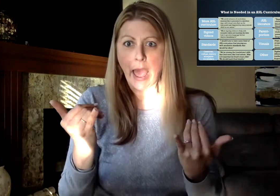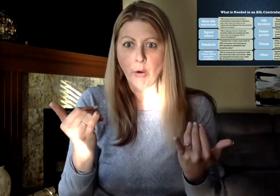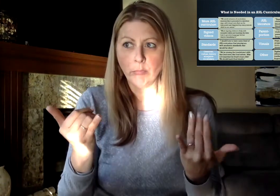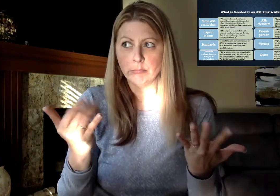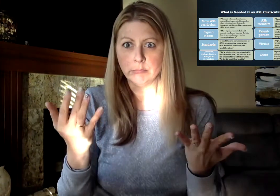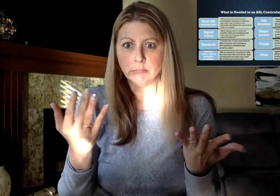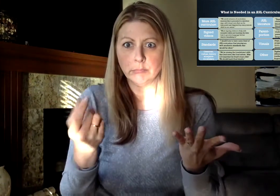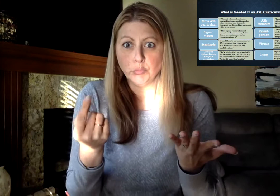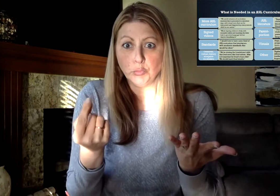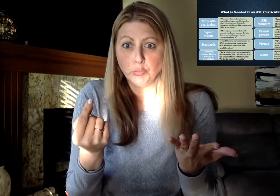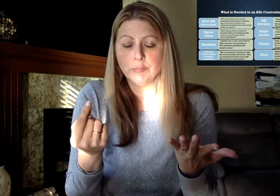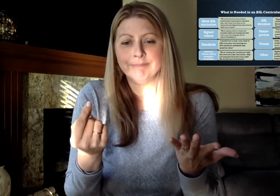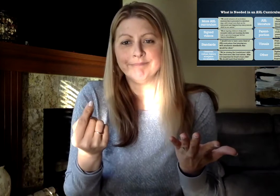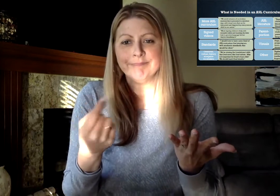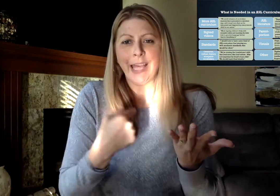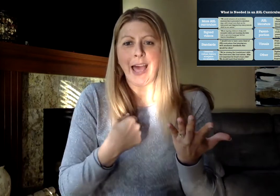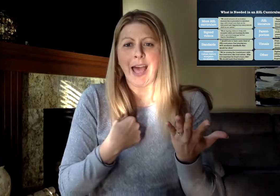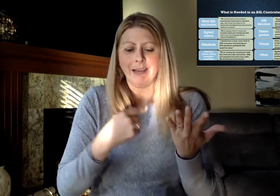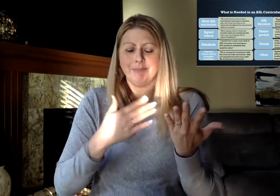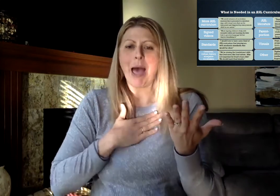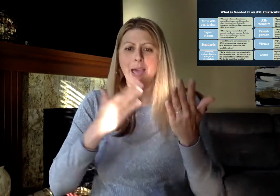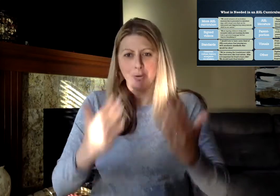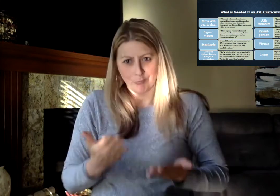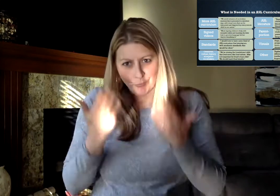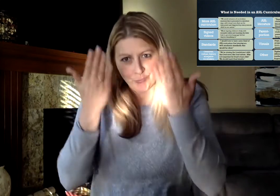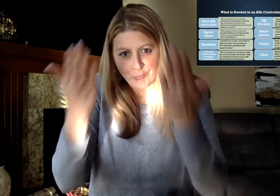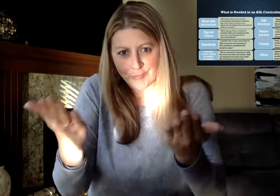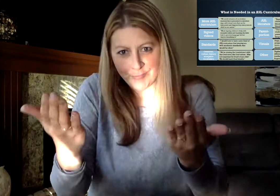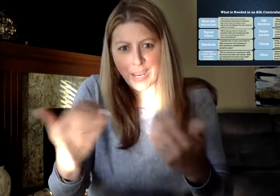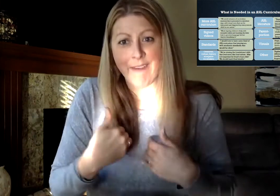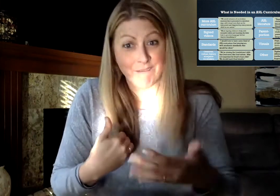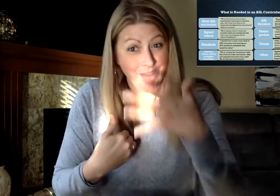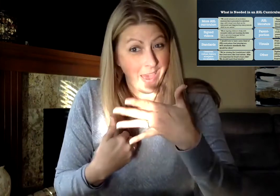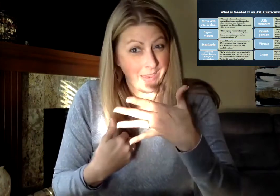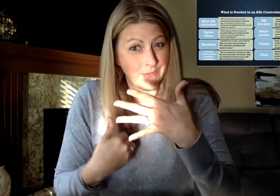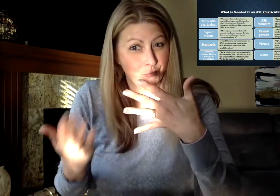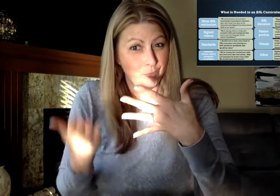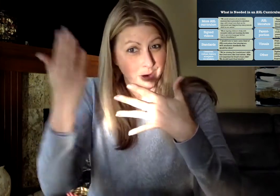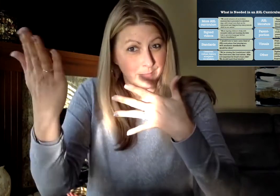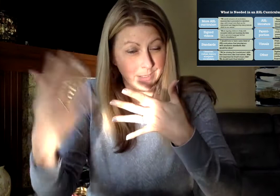data, now what do we do with it? So I have some recommendations, 5 of them.